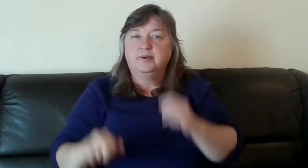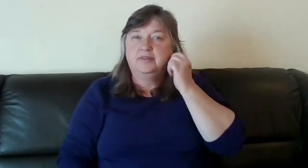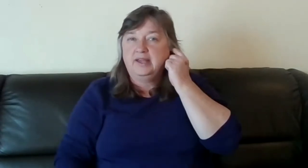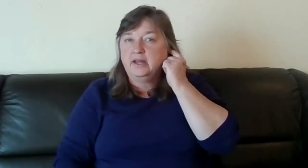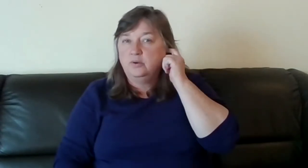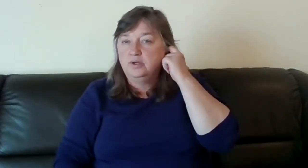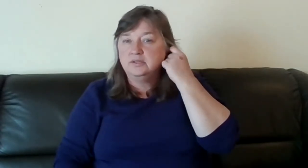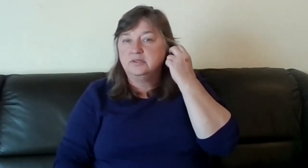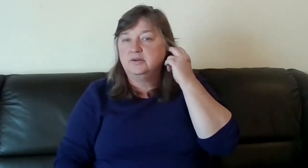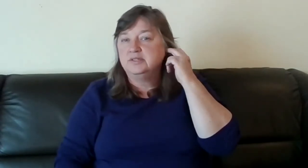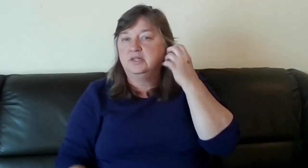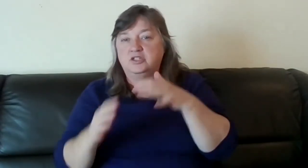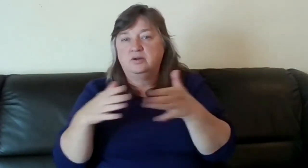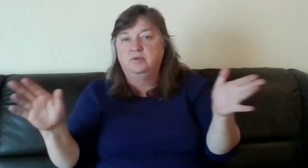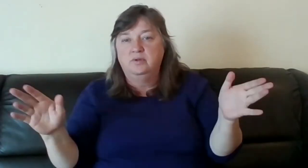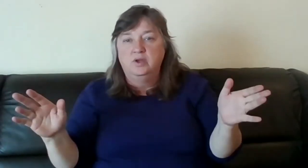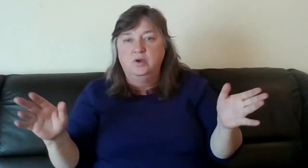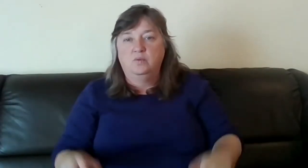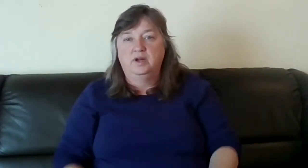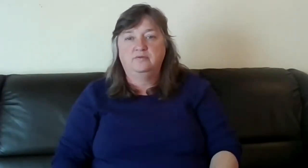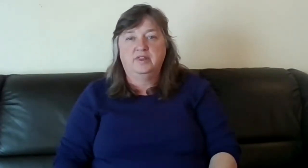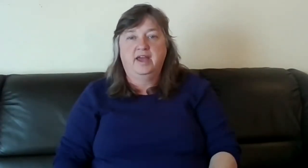fingerspelling the categories. There isn't a general one for that.